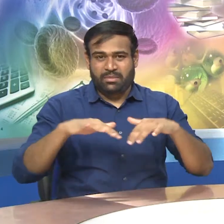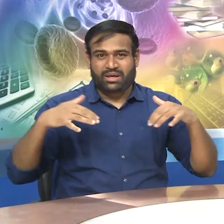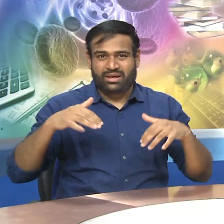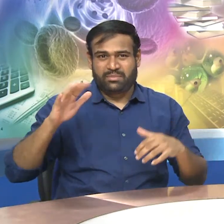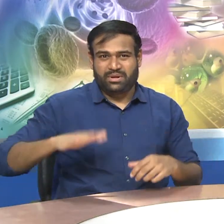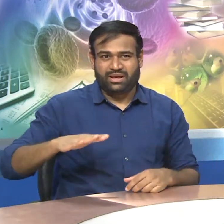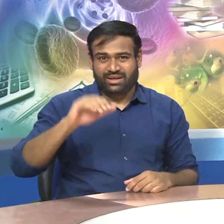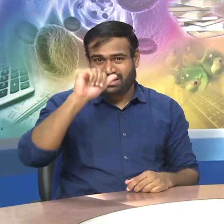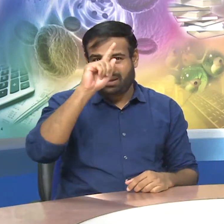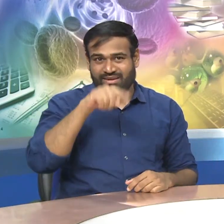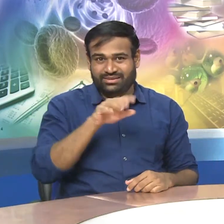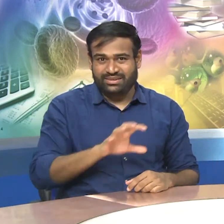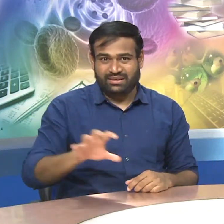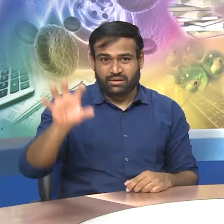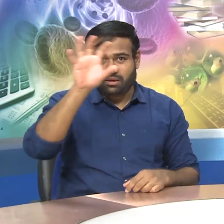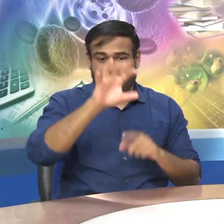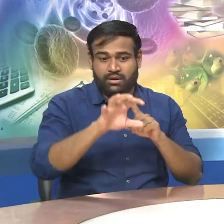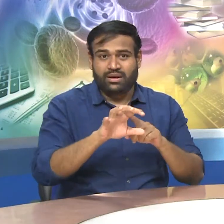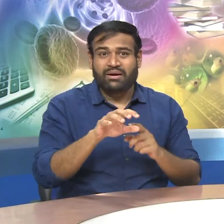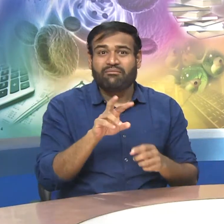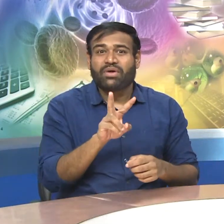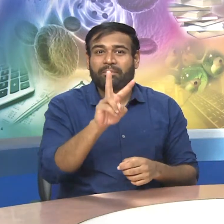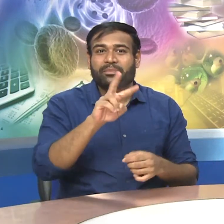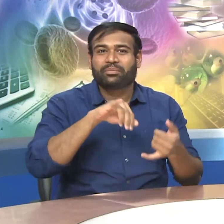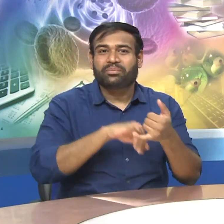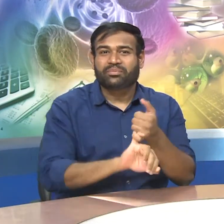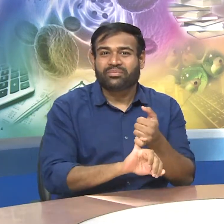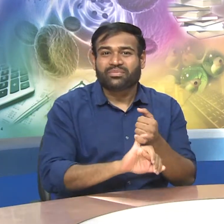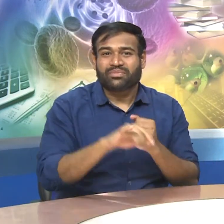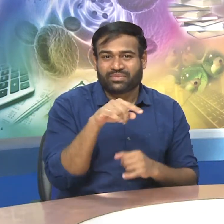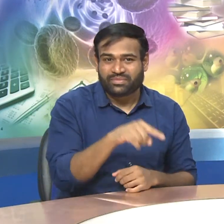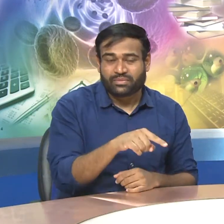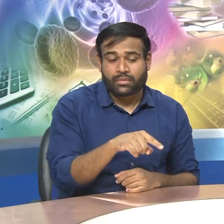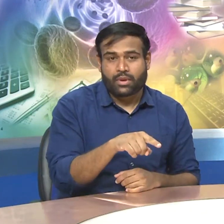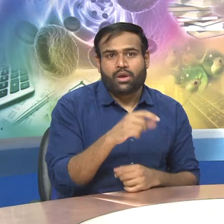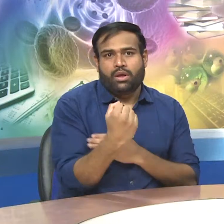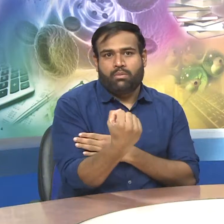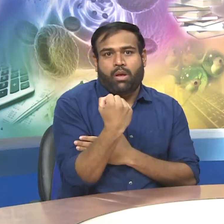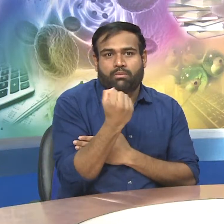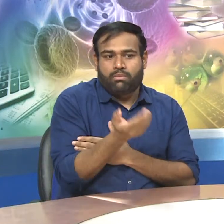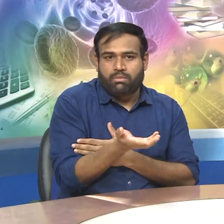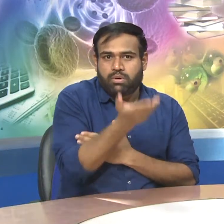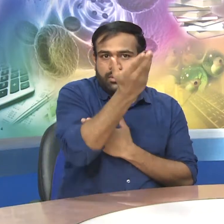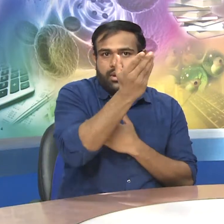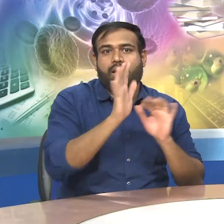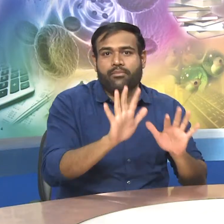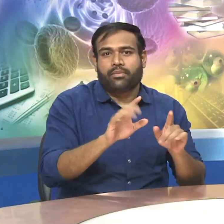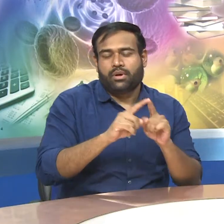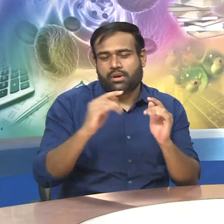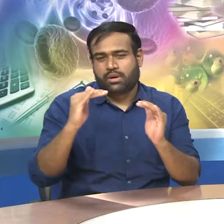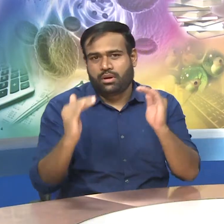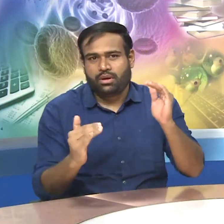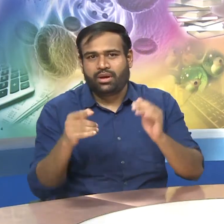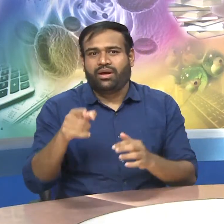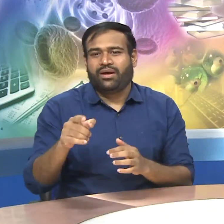highlight that Vidhan Sabha is more powerful than Vidhan Parishad.